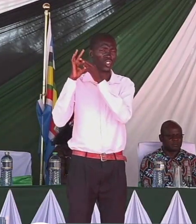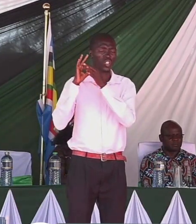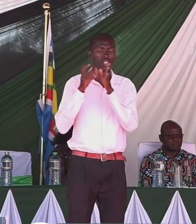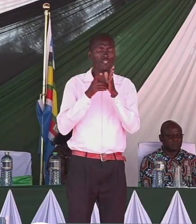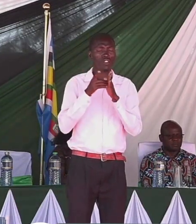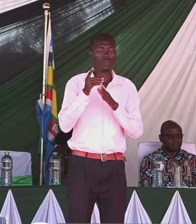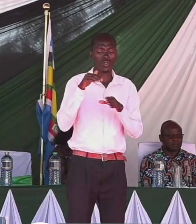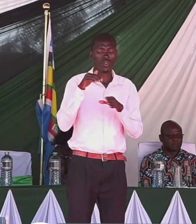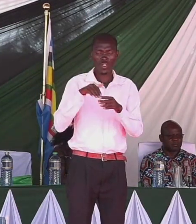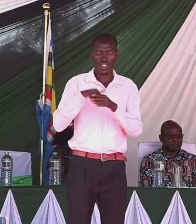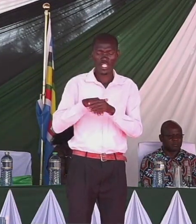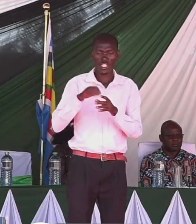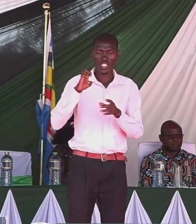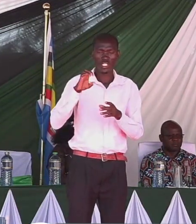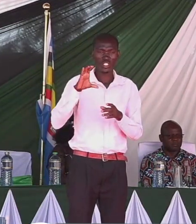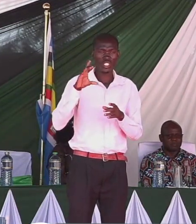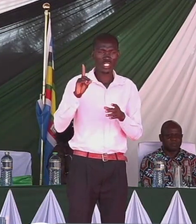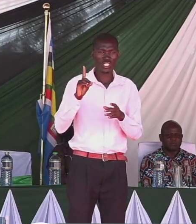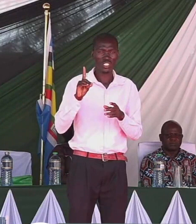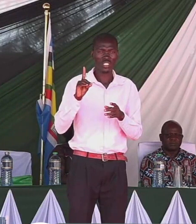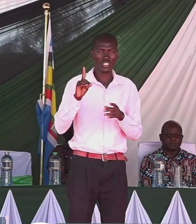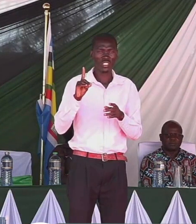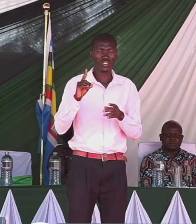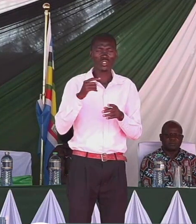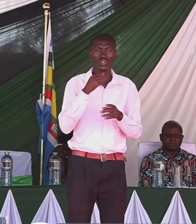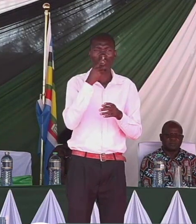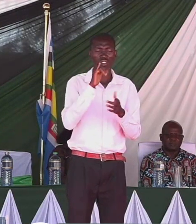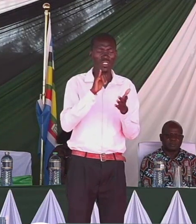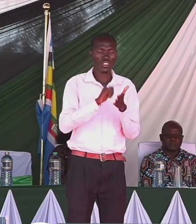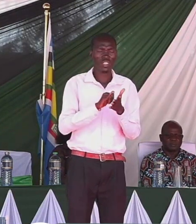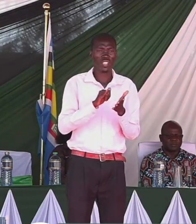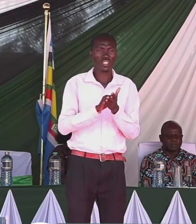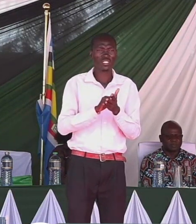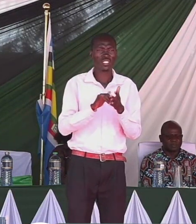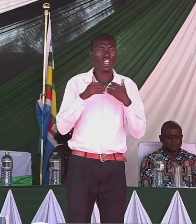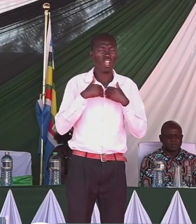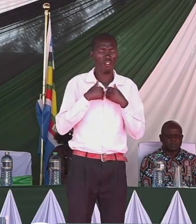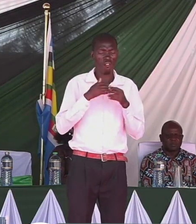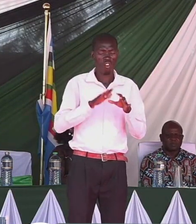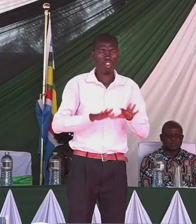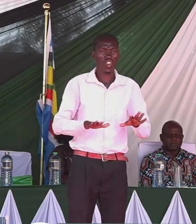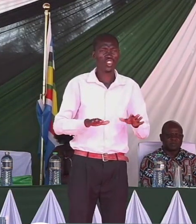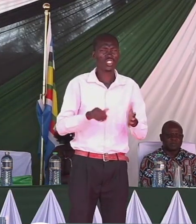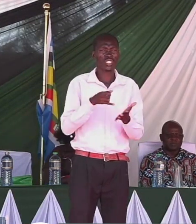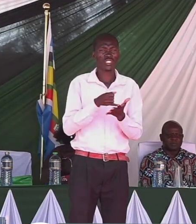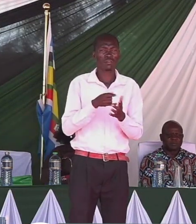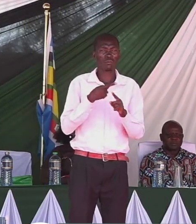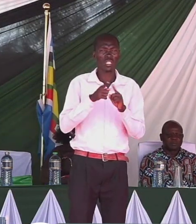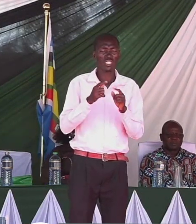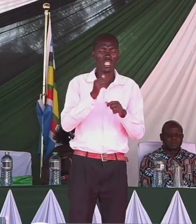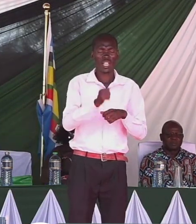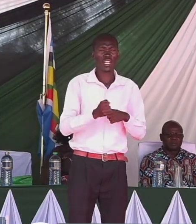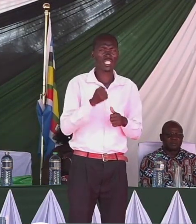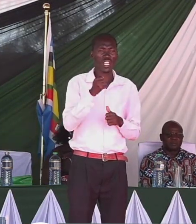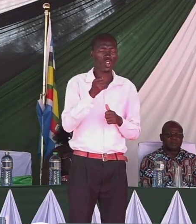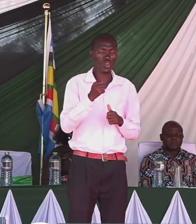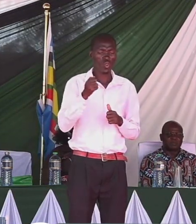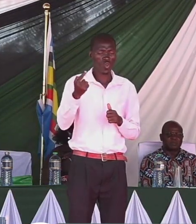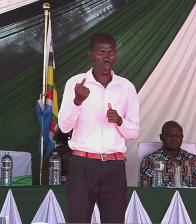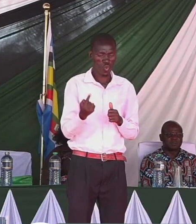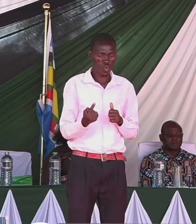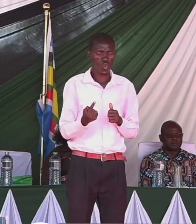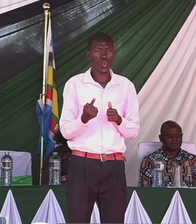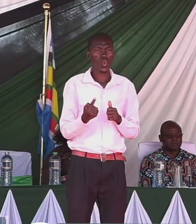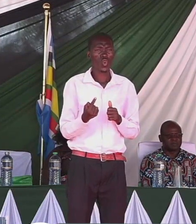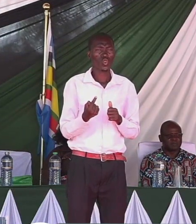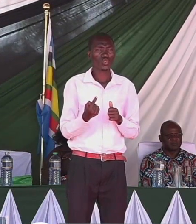development within ECDs so that we don't lose it, because Kajiado is strongly becoming a cosmopolitan